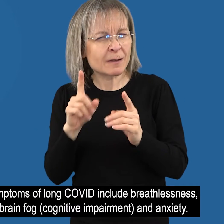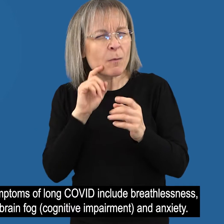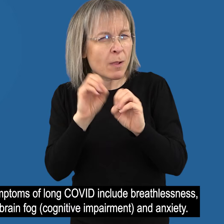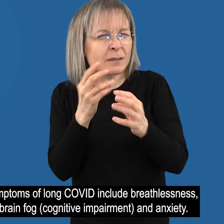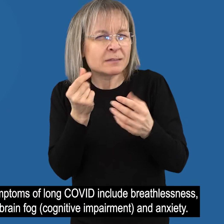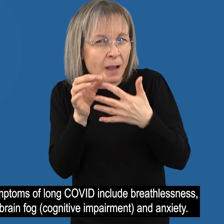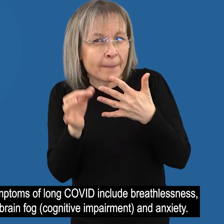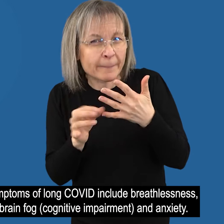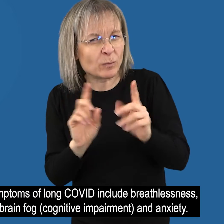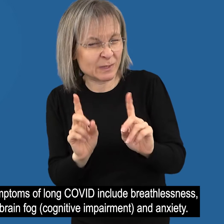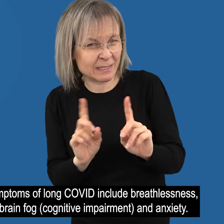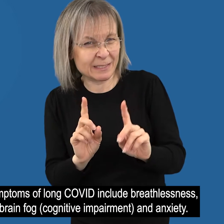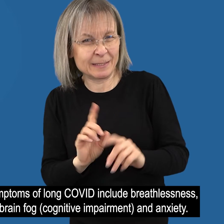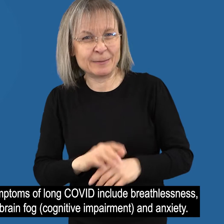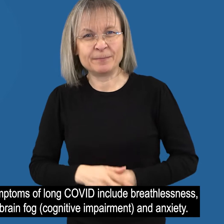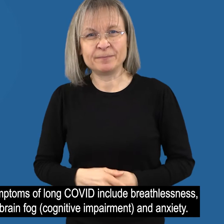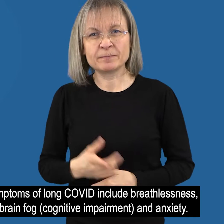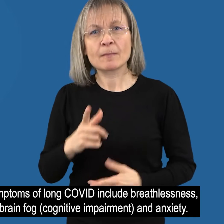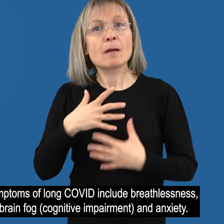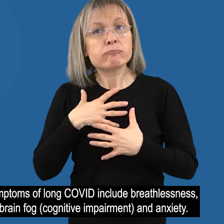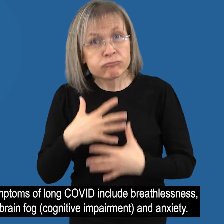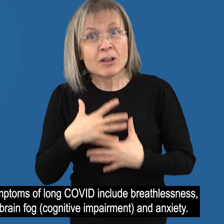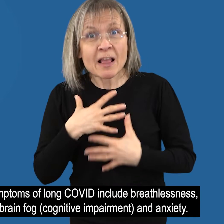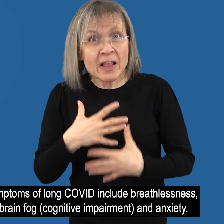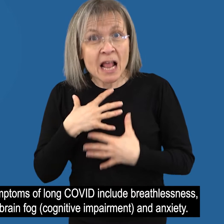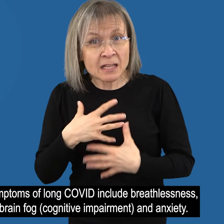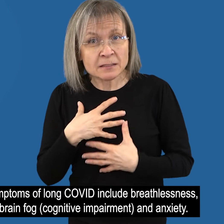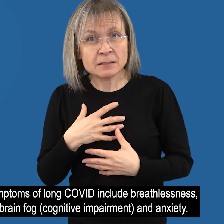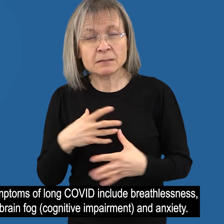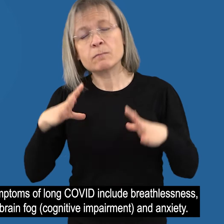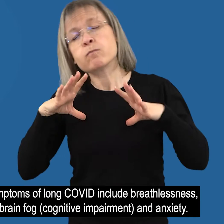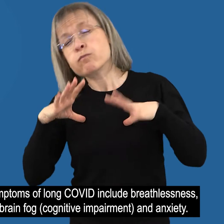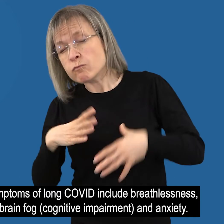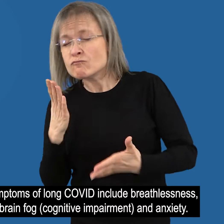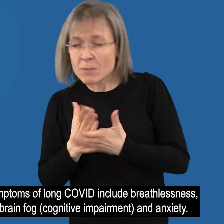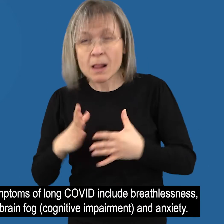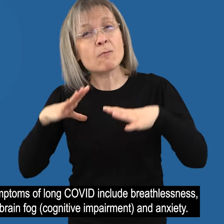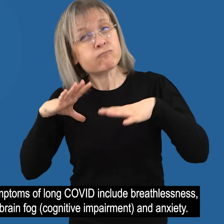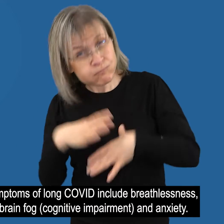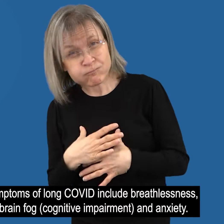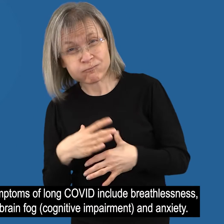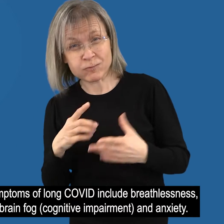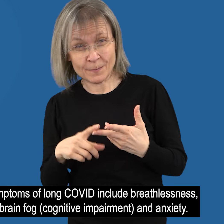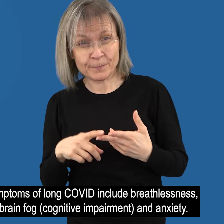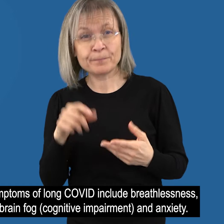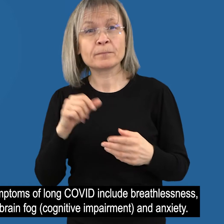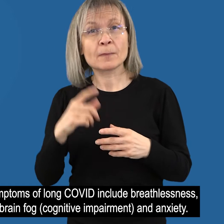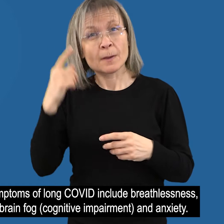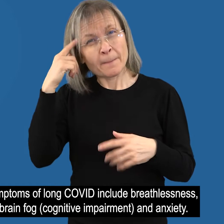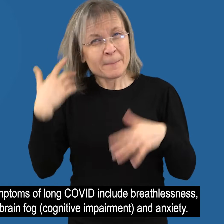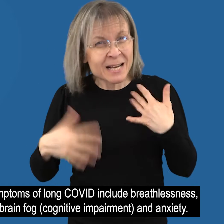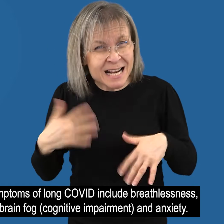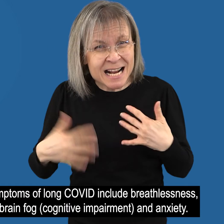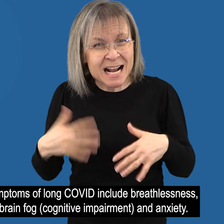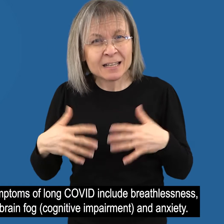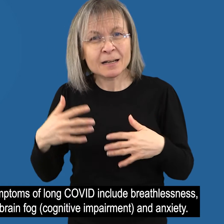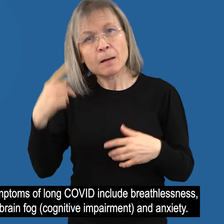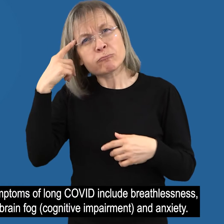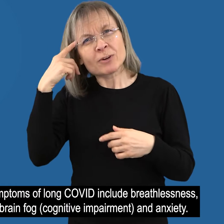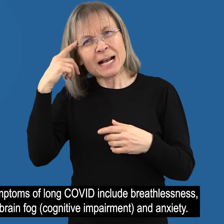Some of the symptoms of long COVID include breathlessness, fatigue, pain, brain fog, cognitive impairment,